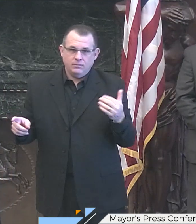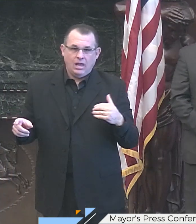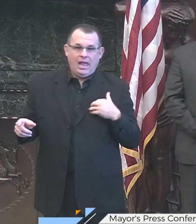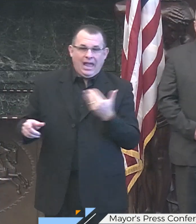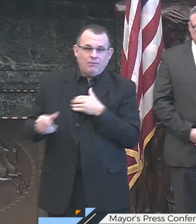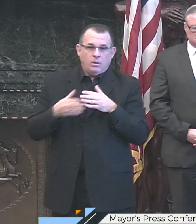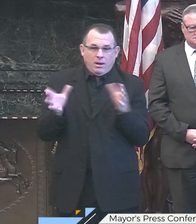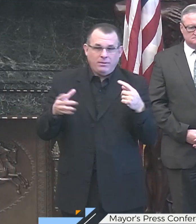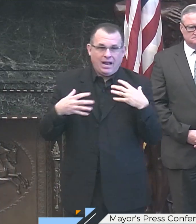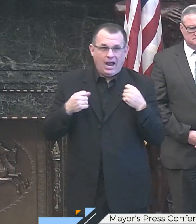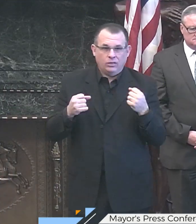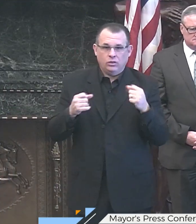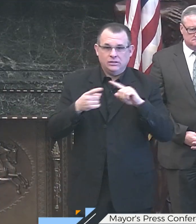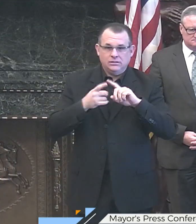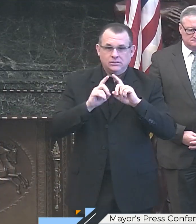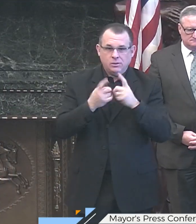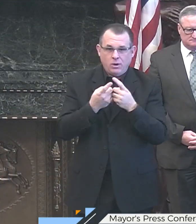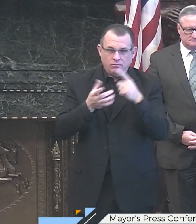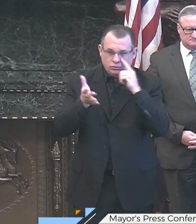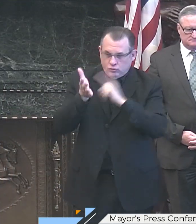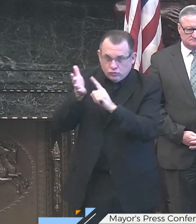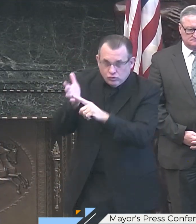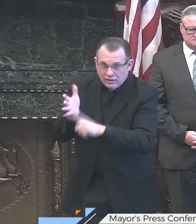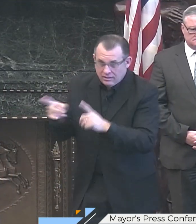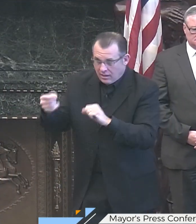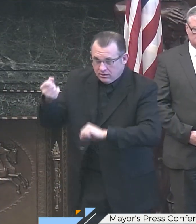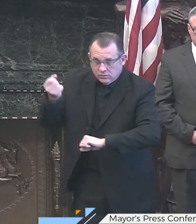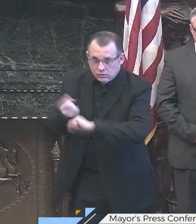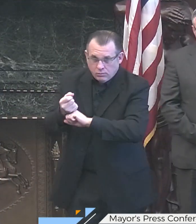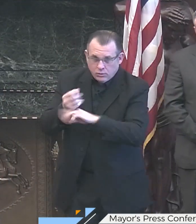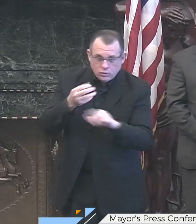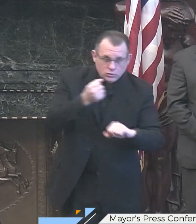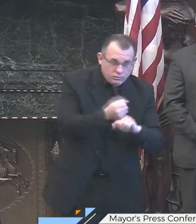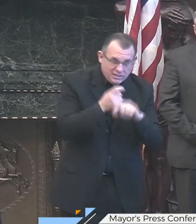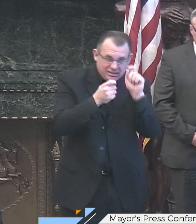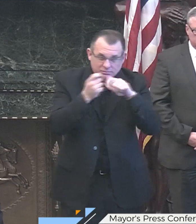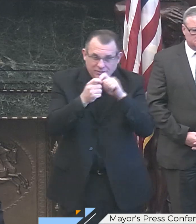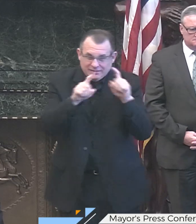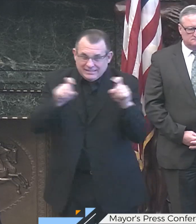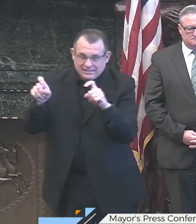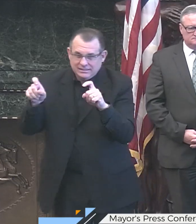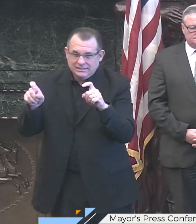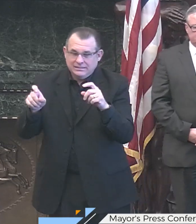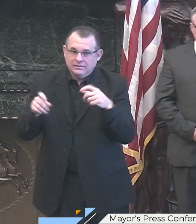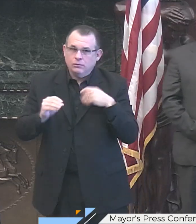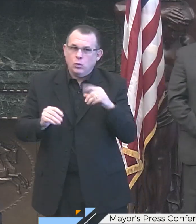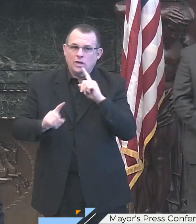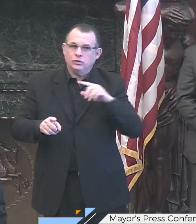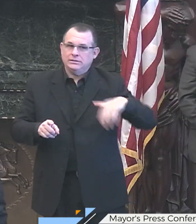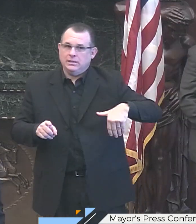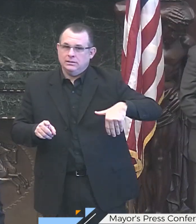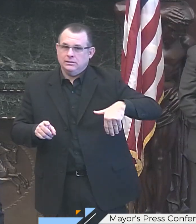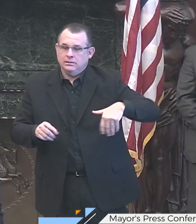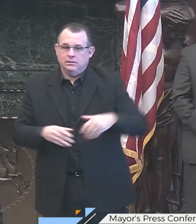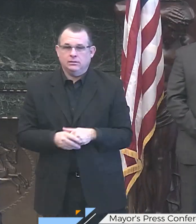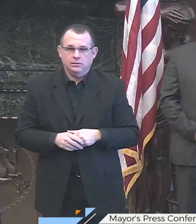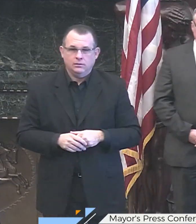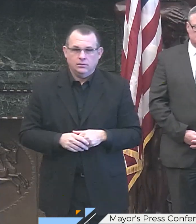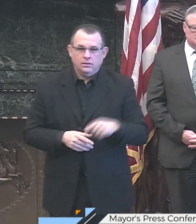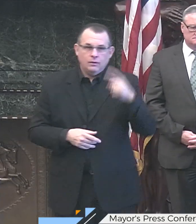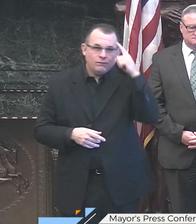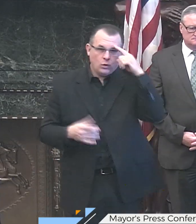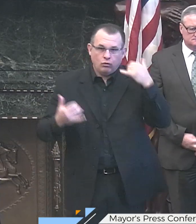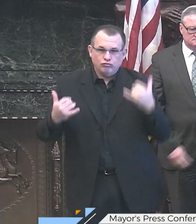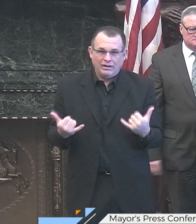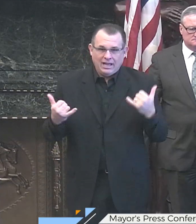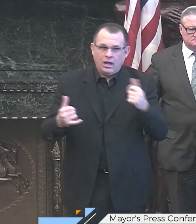not support certain tests. We don't have an answer on that yet, but at the moment, we're not recommending people use those tests because